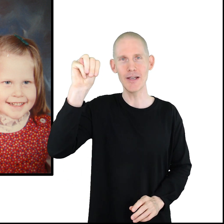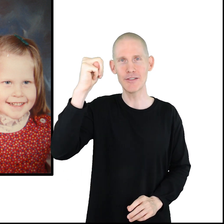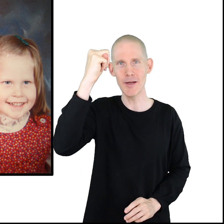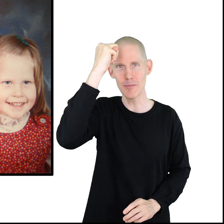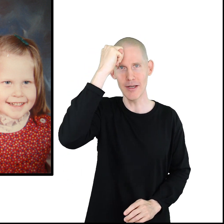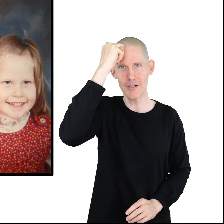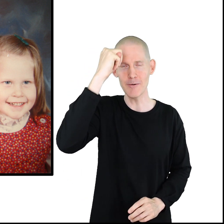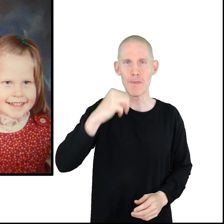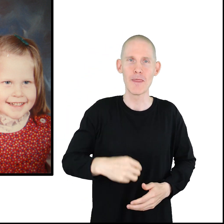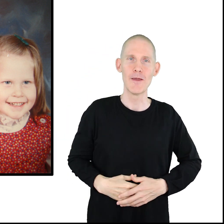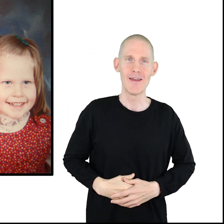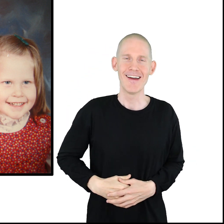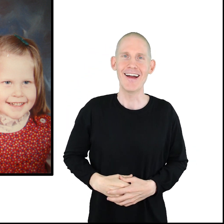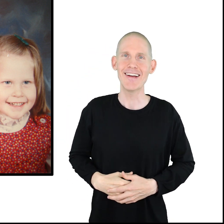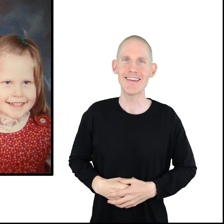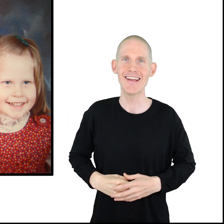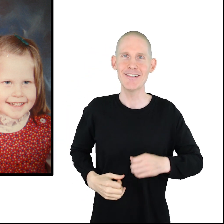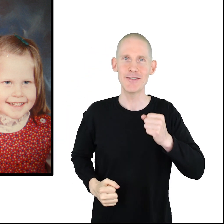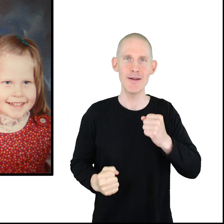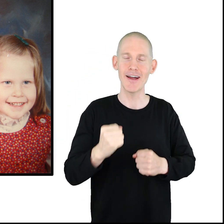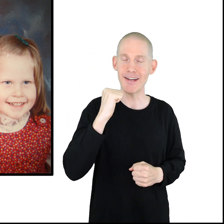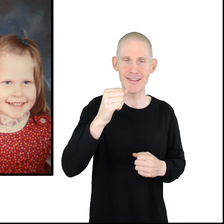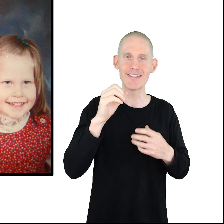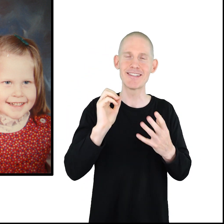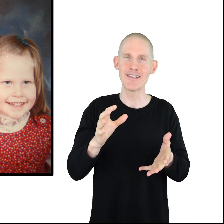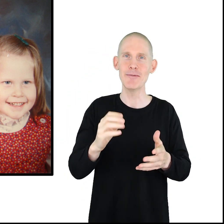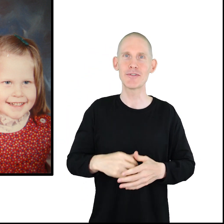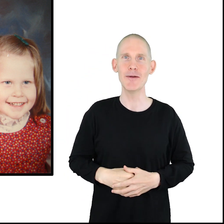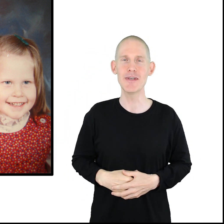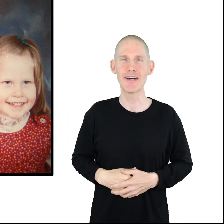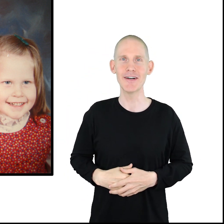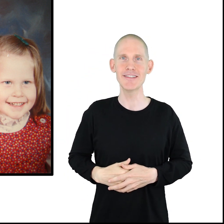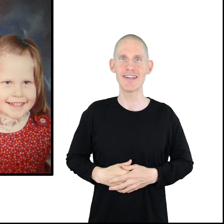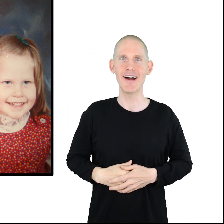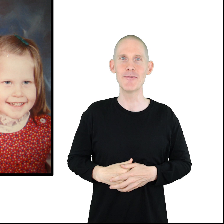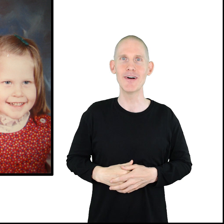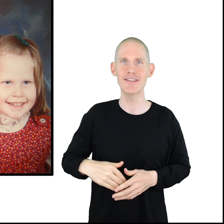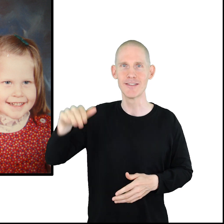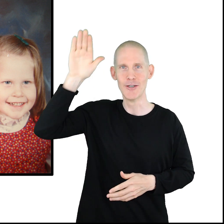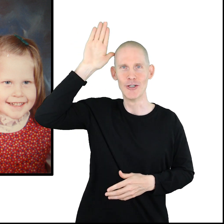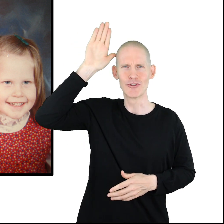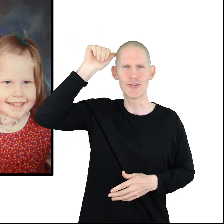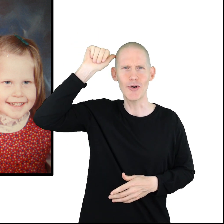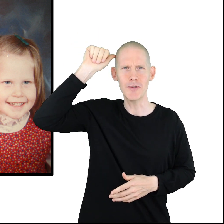hand shape Michael. I got the hand shape. I got this name sign because I was stubborn.